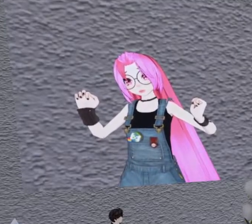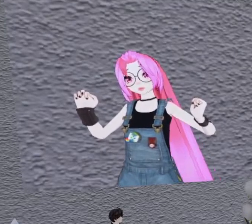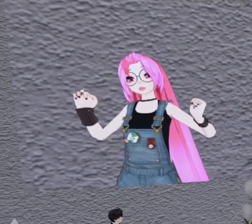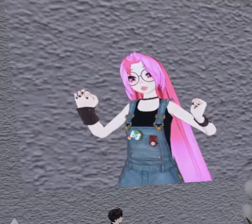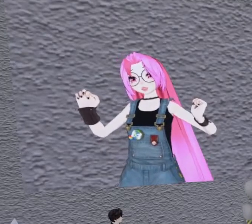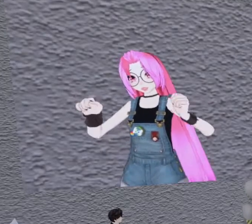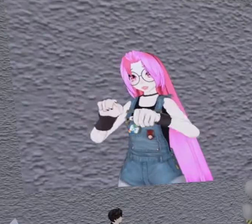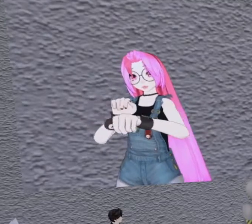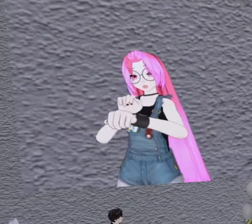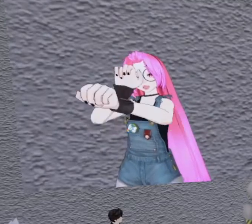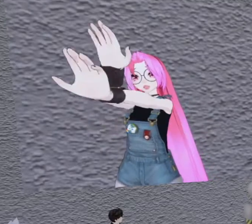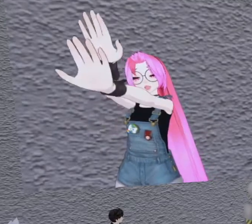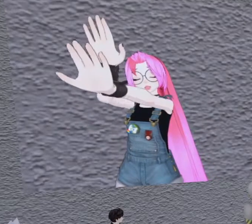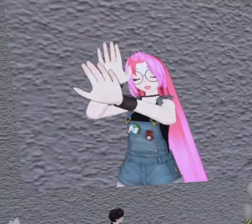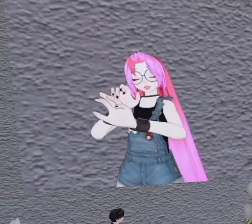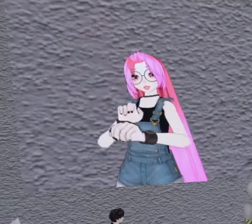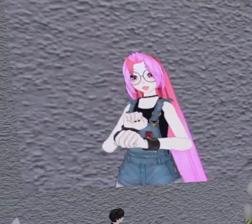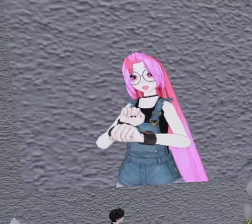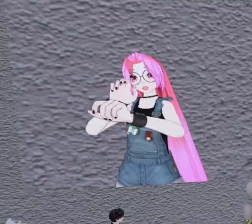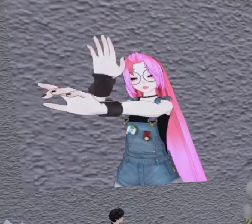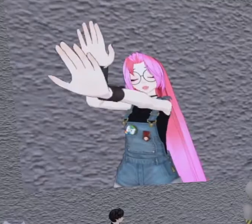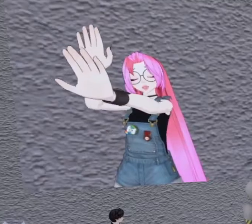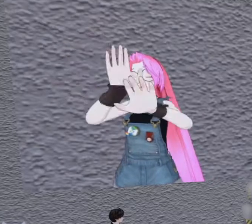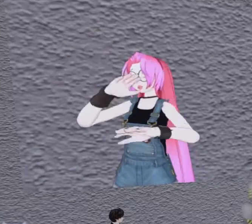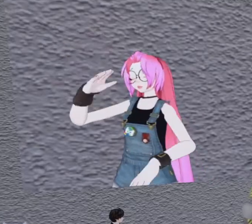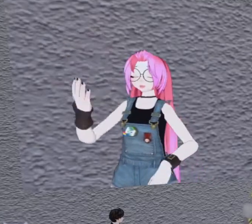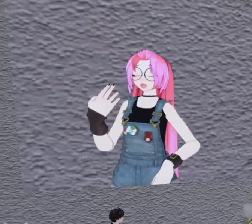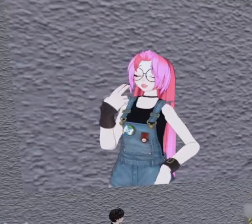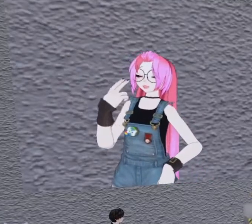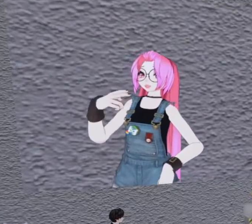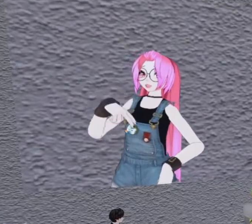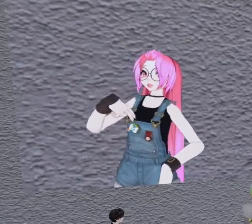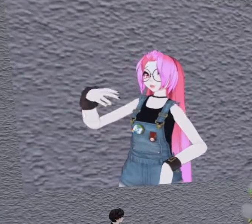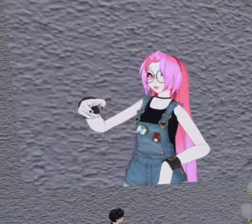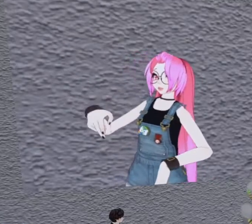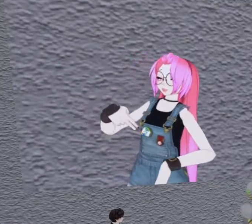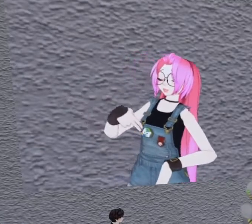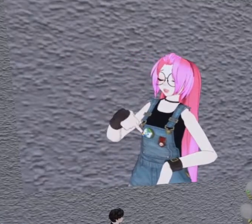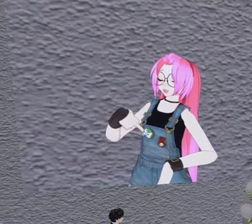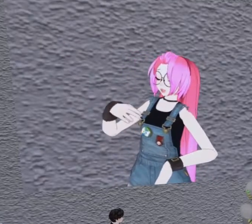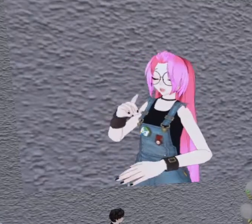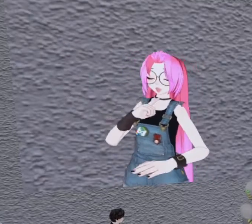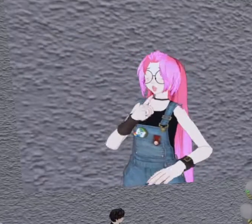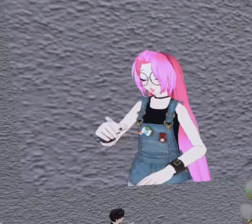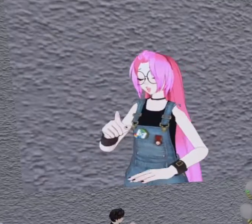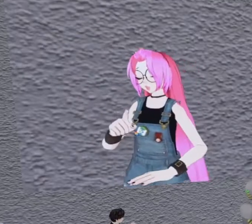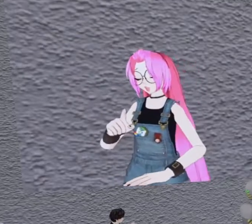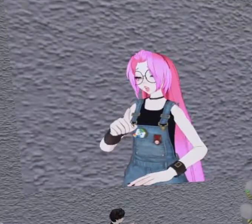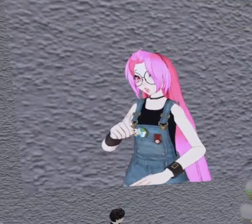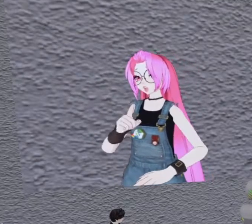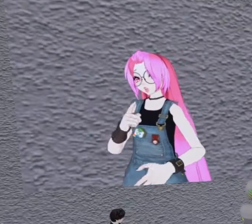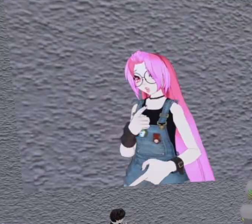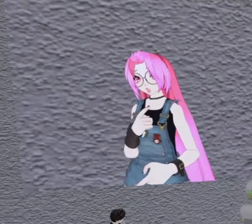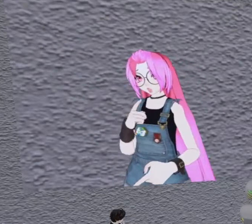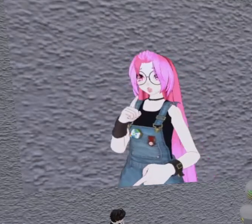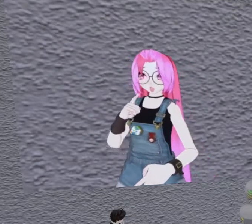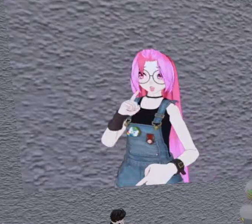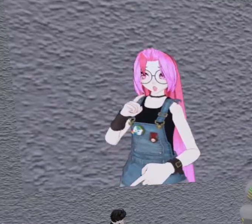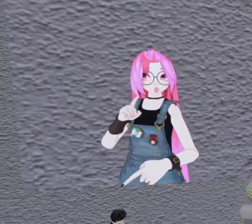Both hands, like that. Like that. I've never seen that personally, but I'd say that'd probably be right. If a deaf person used